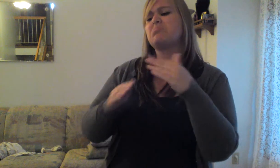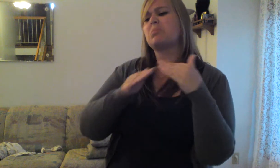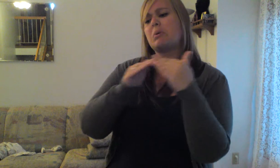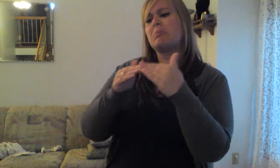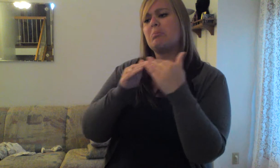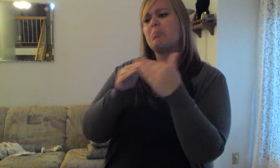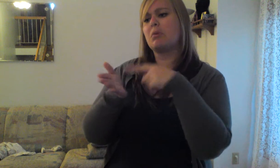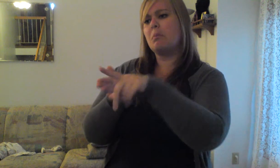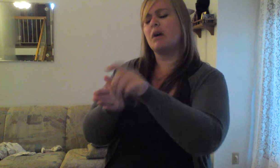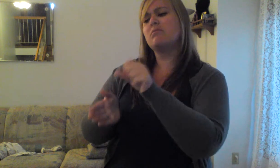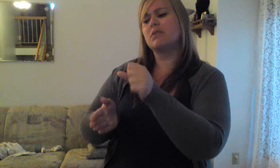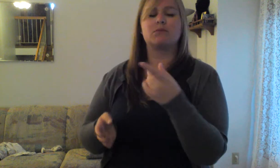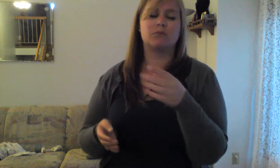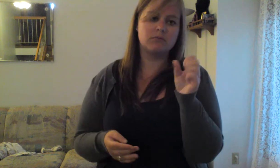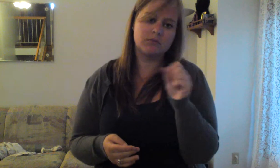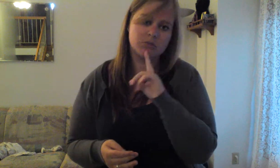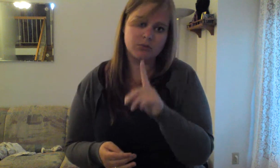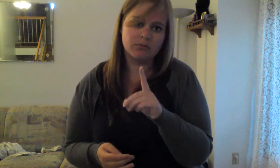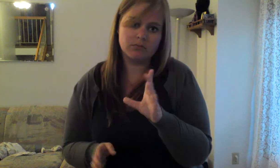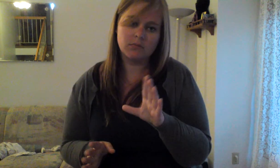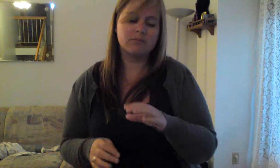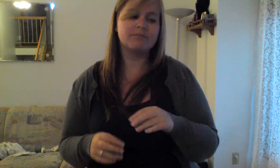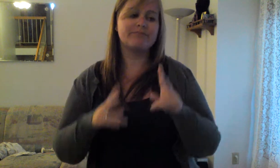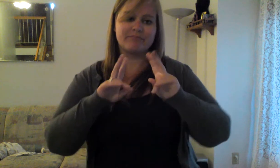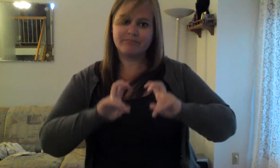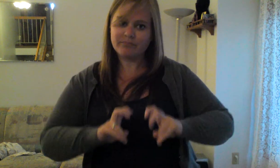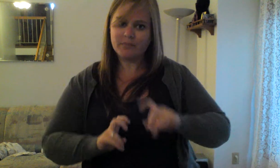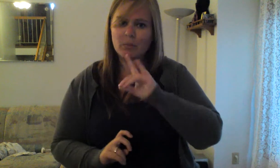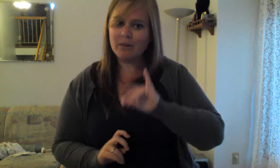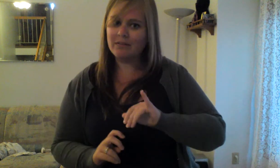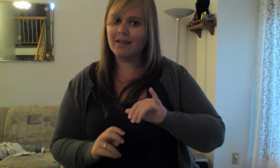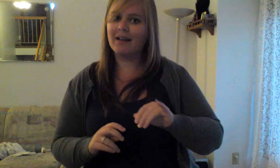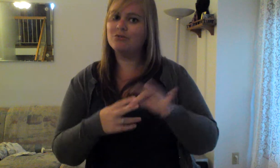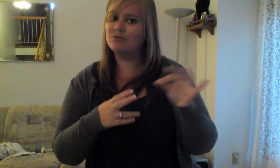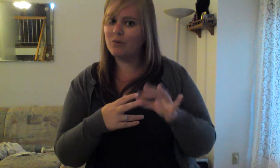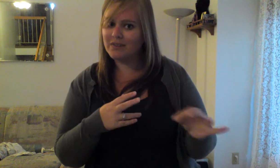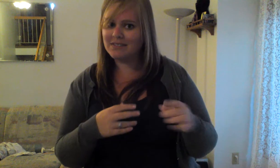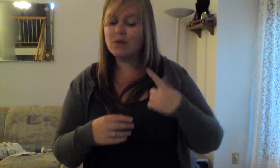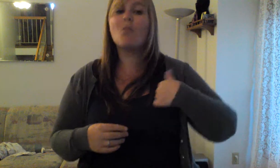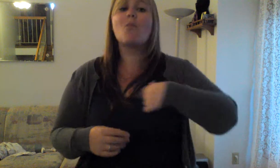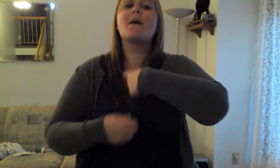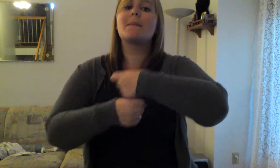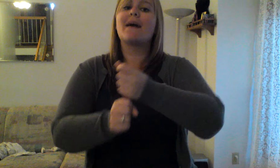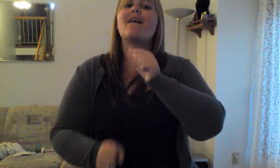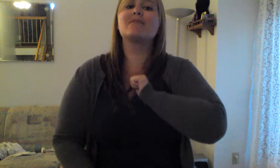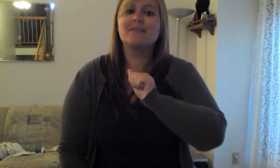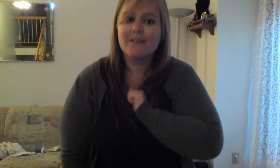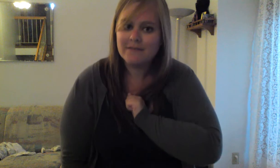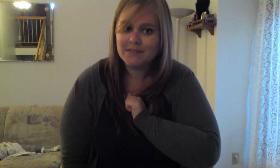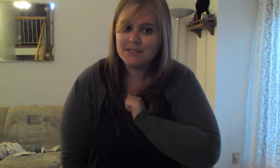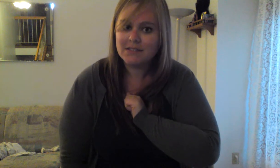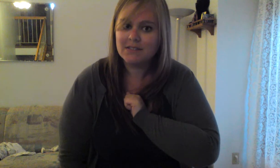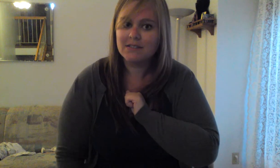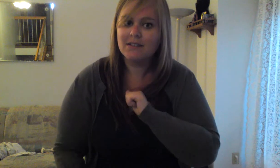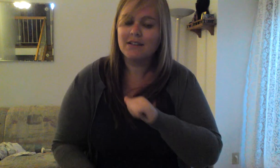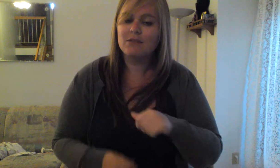do. But let's get down to the nitty-gritty. When we're talking about choice, we're talking about choices that we make for ourselves. Which means that the only choice that you